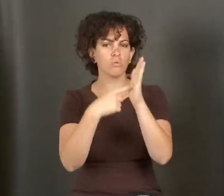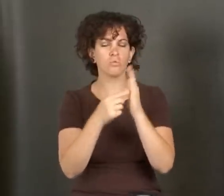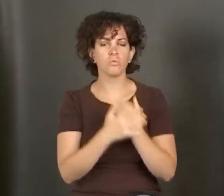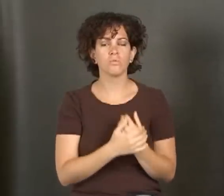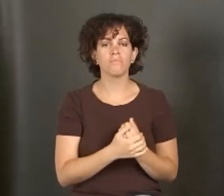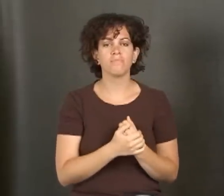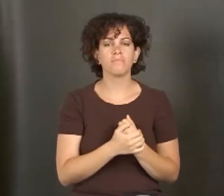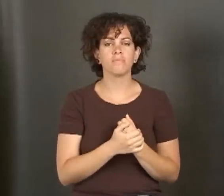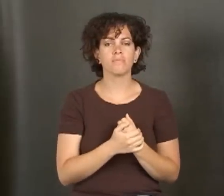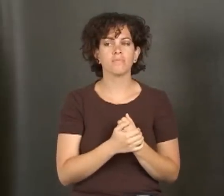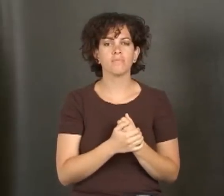information.